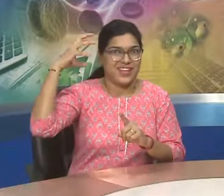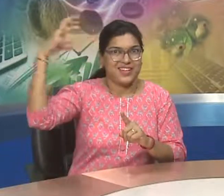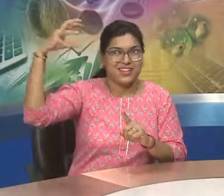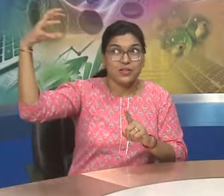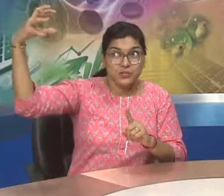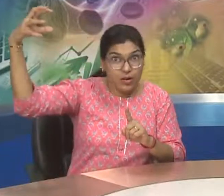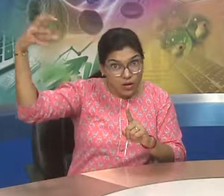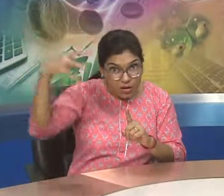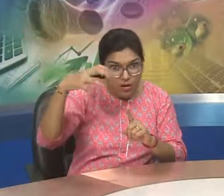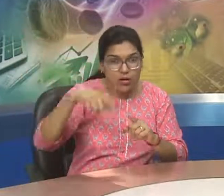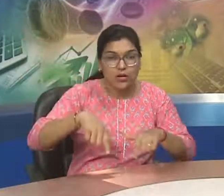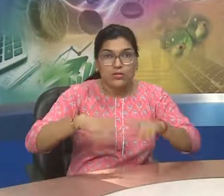for the Earth.